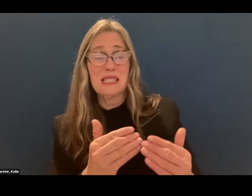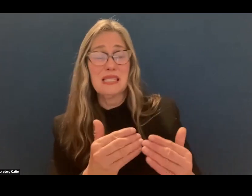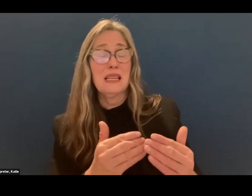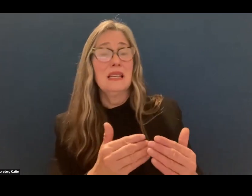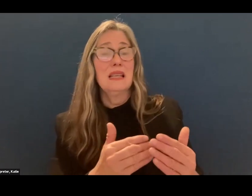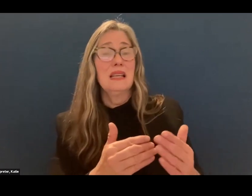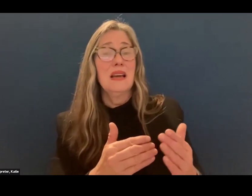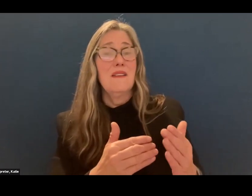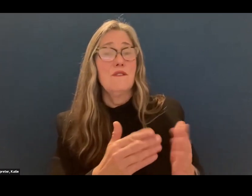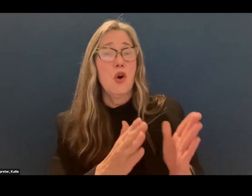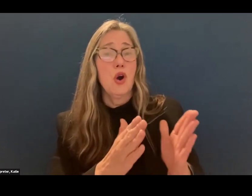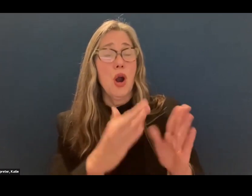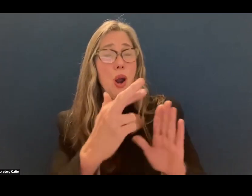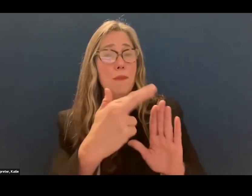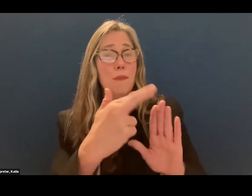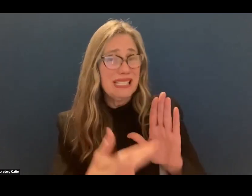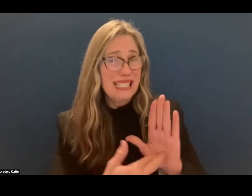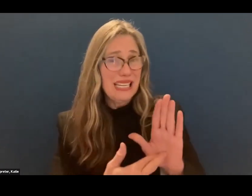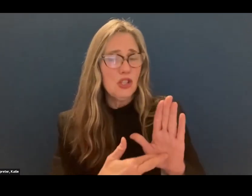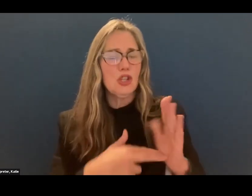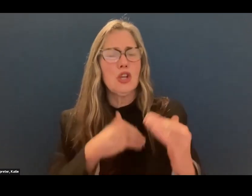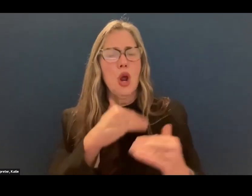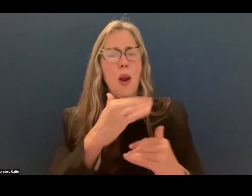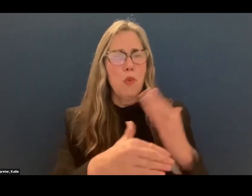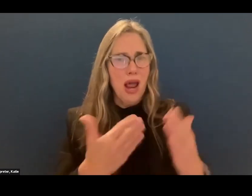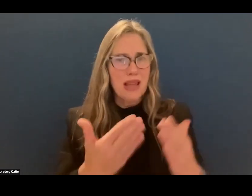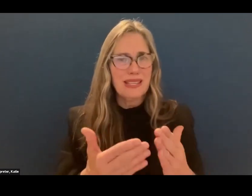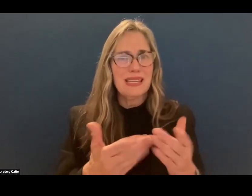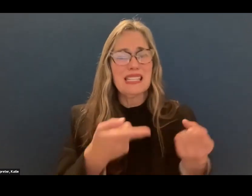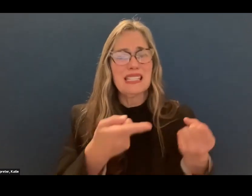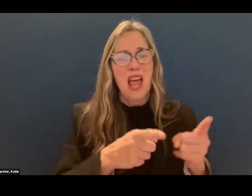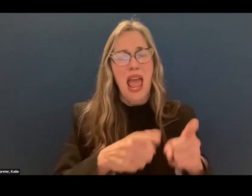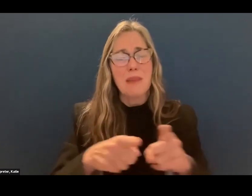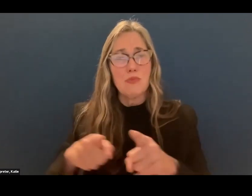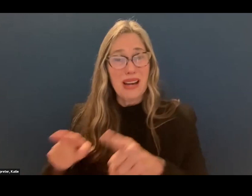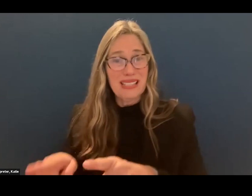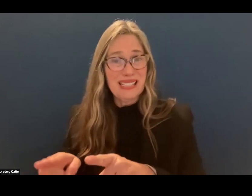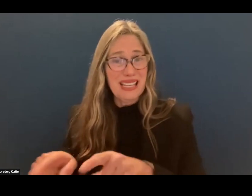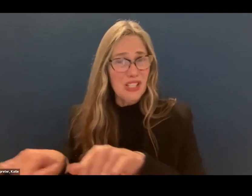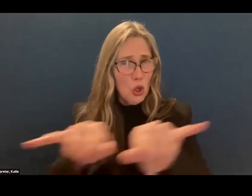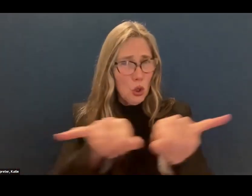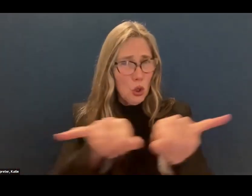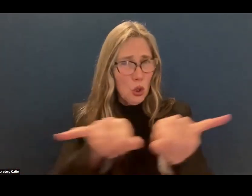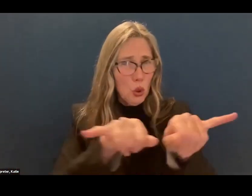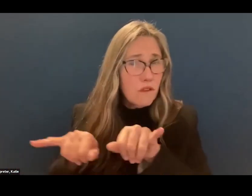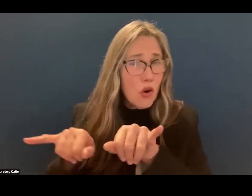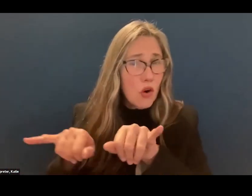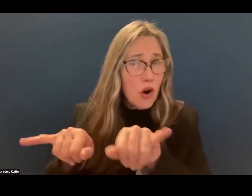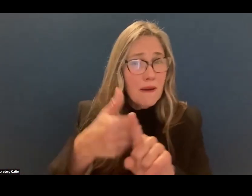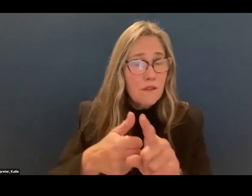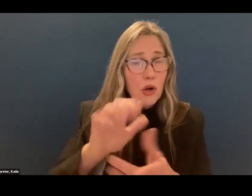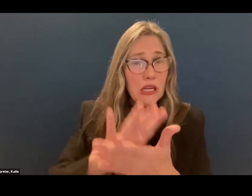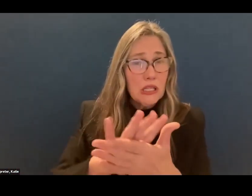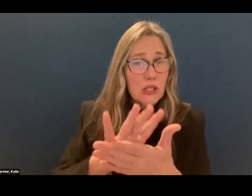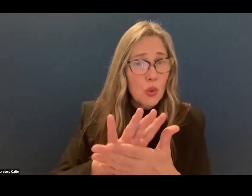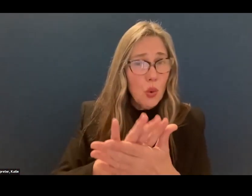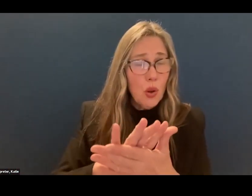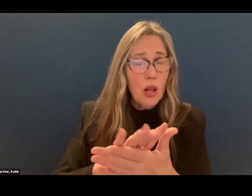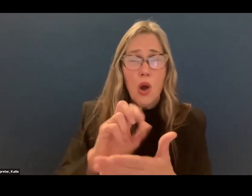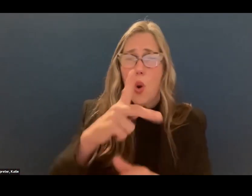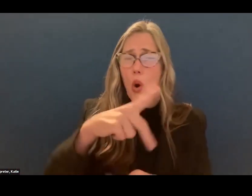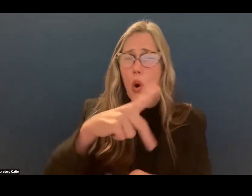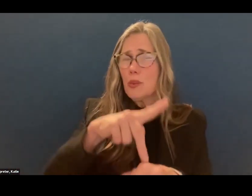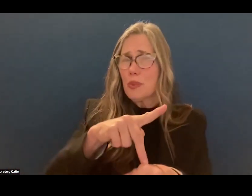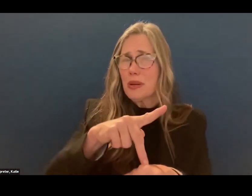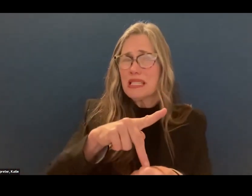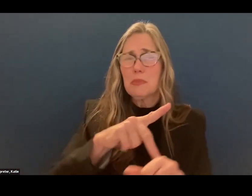and practices uniform throughout each of our school sites, or do principals and their